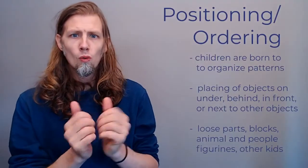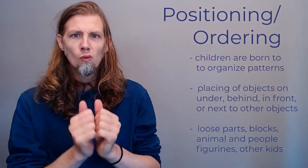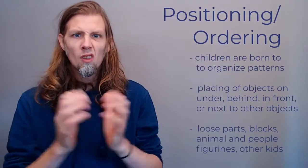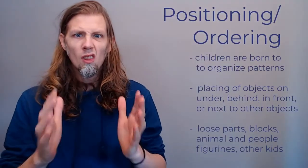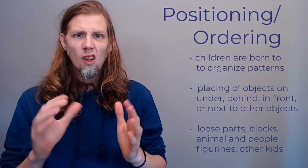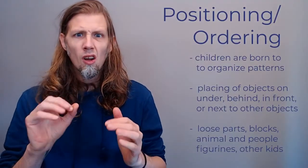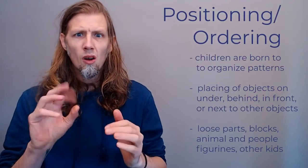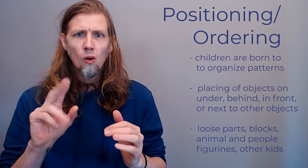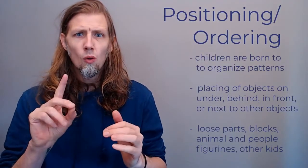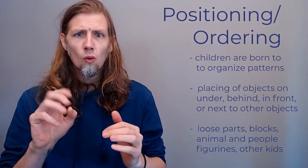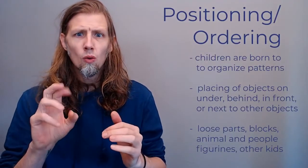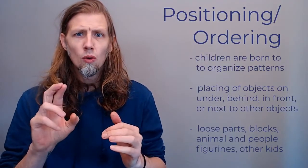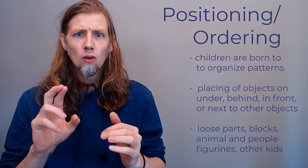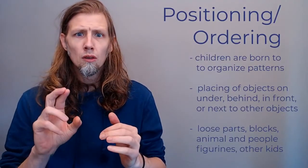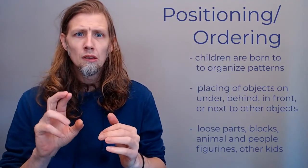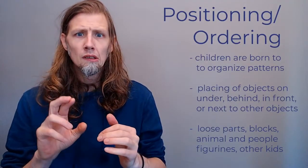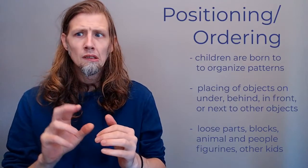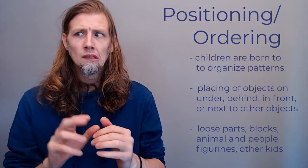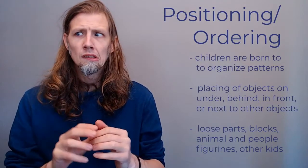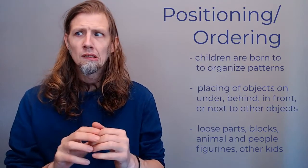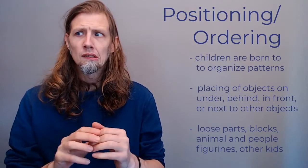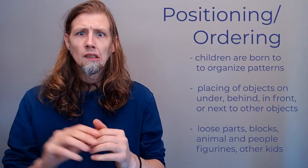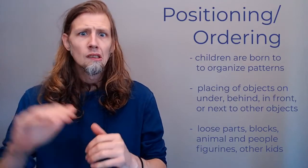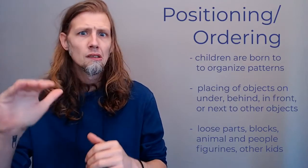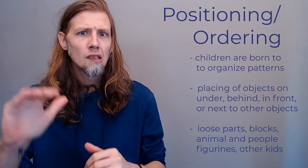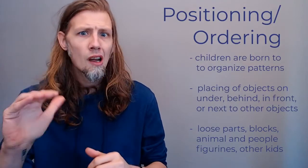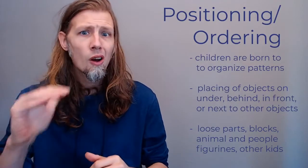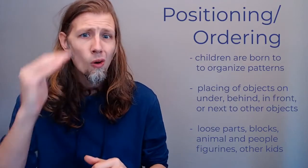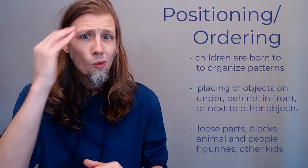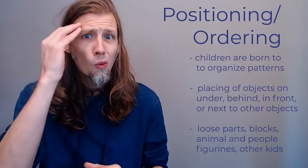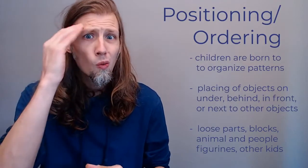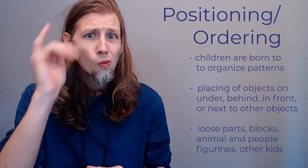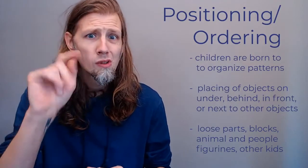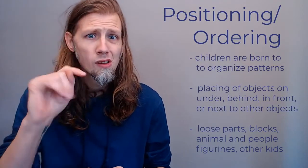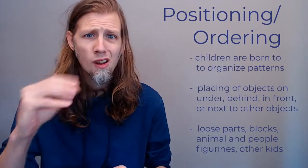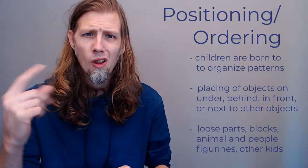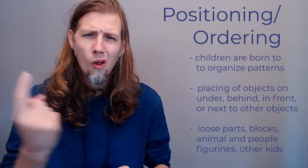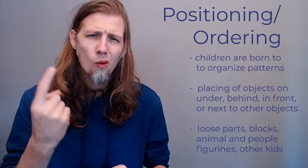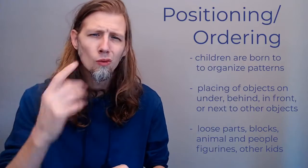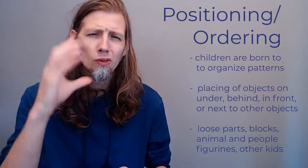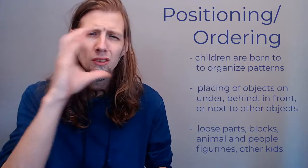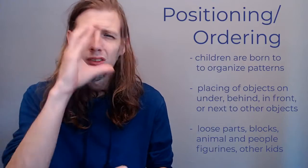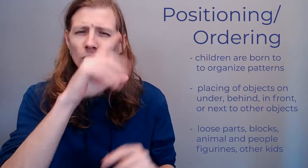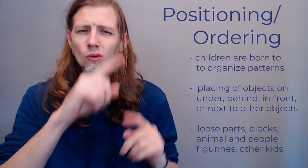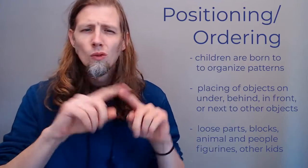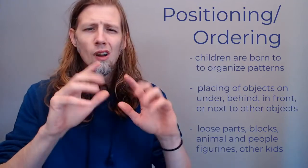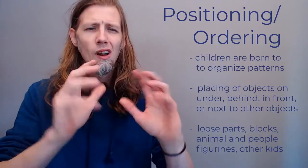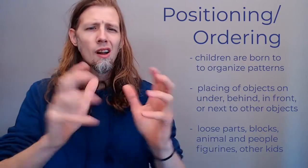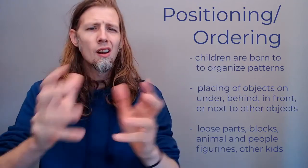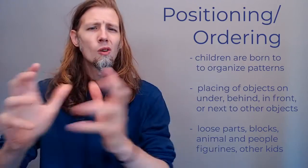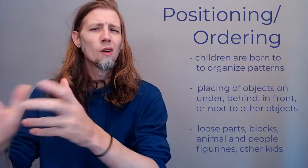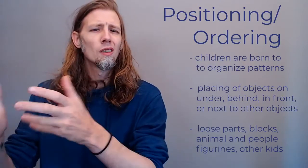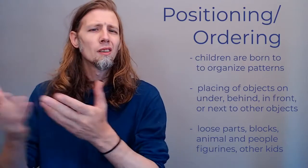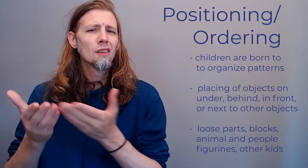When the world is without order, a child knows it, and they will always seek to classify